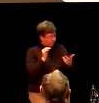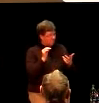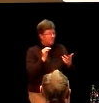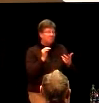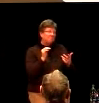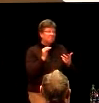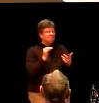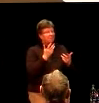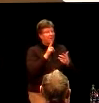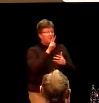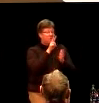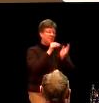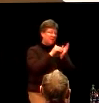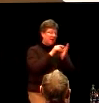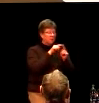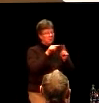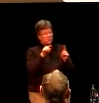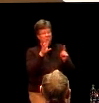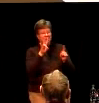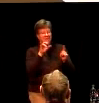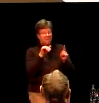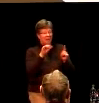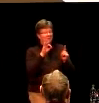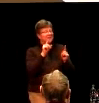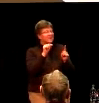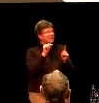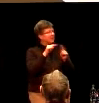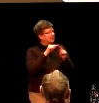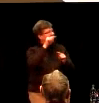it's only maybe 3,000 to 7,000 feet deep,